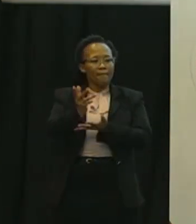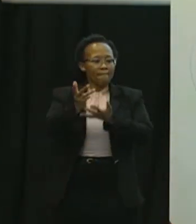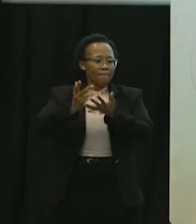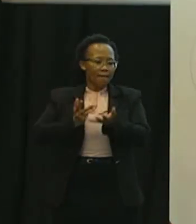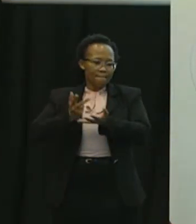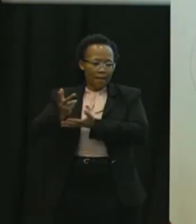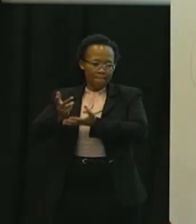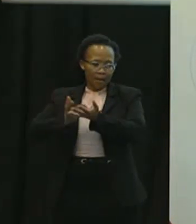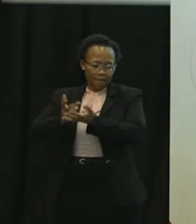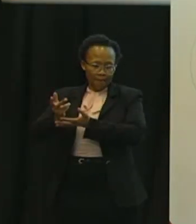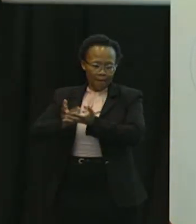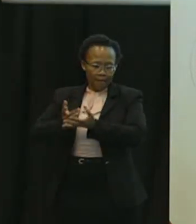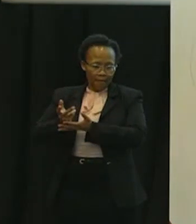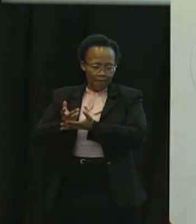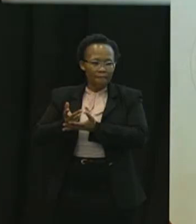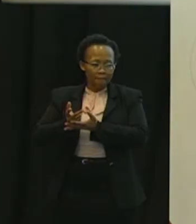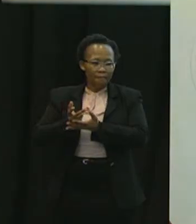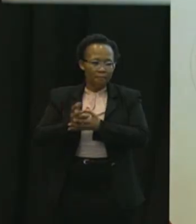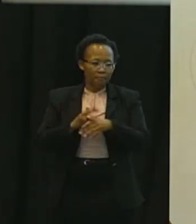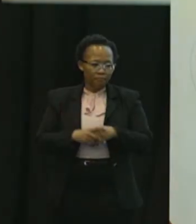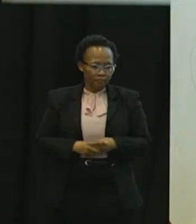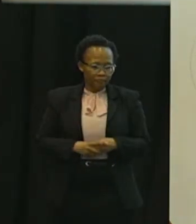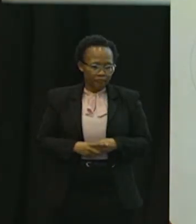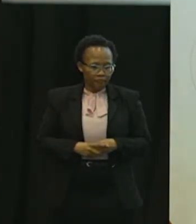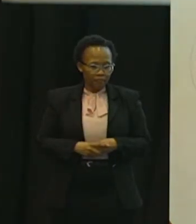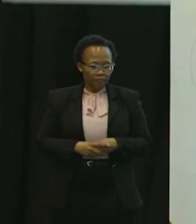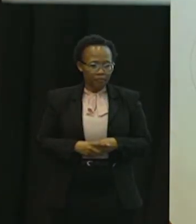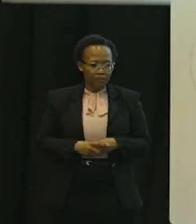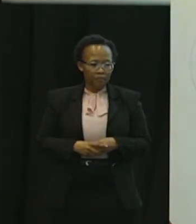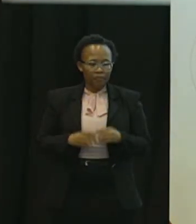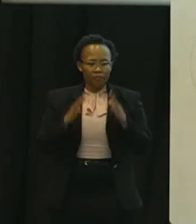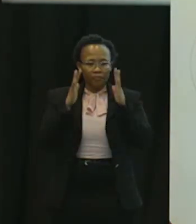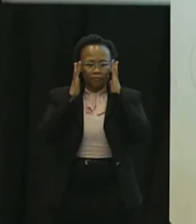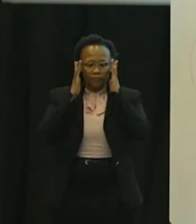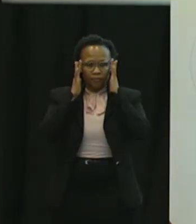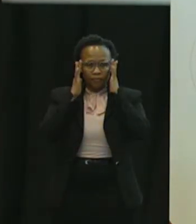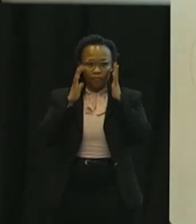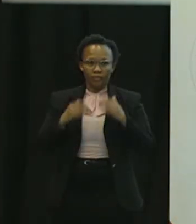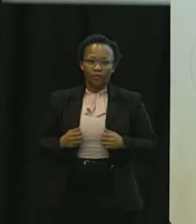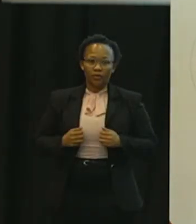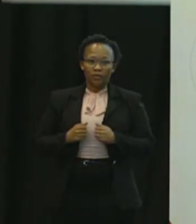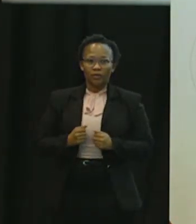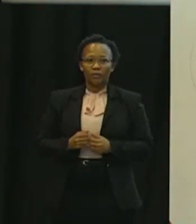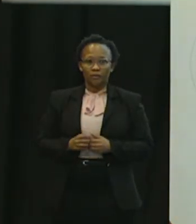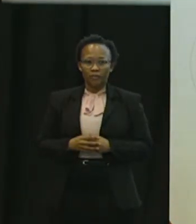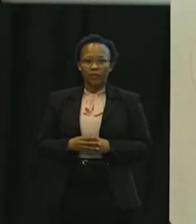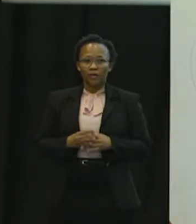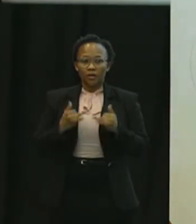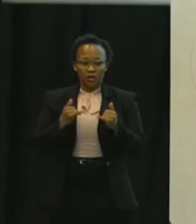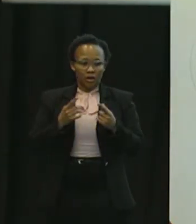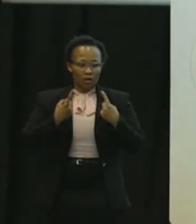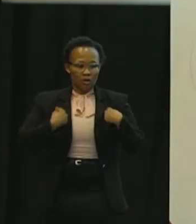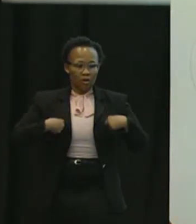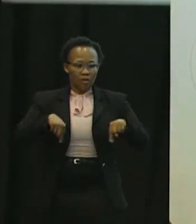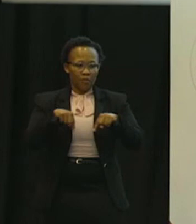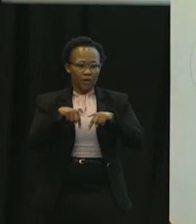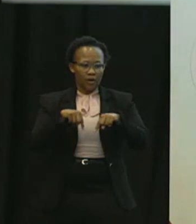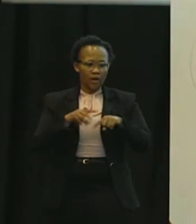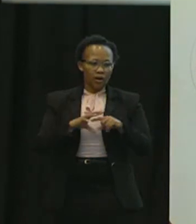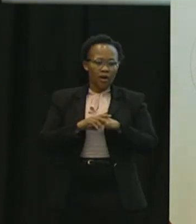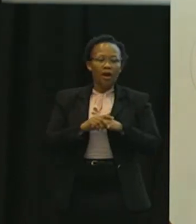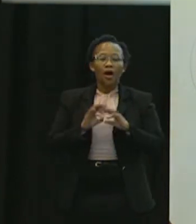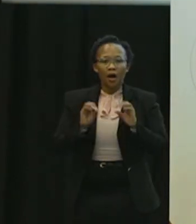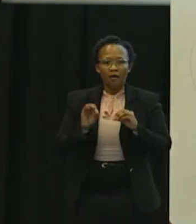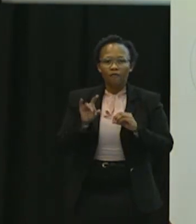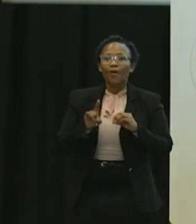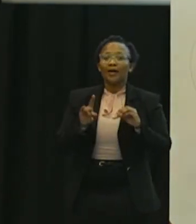funding request in future. With the great milestones that have been achieved by the great partners that are in that room, and the great